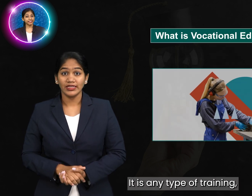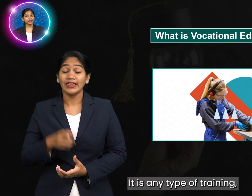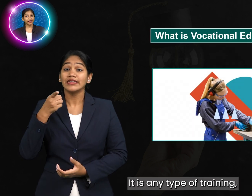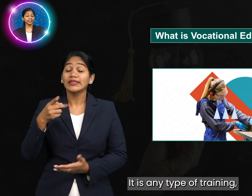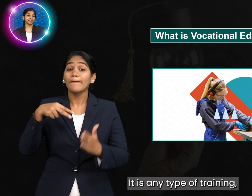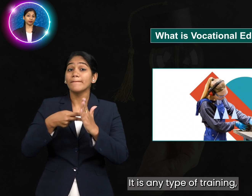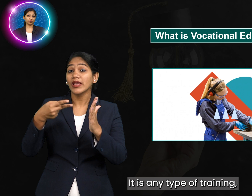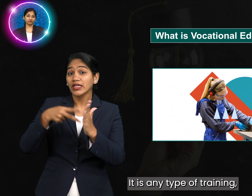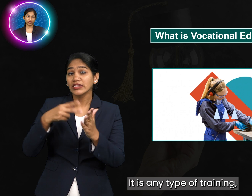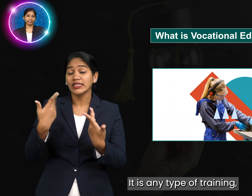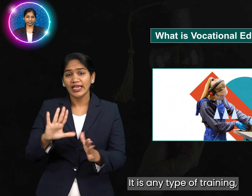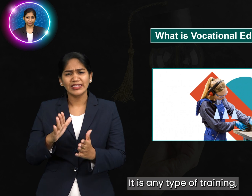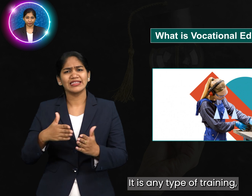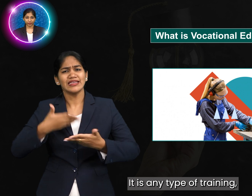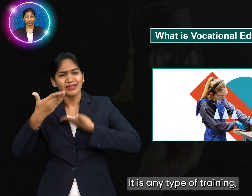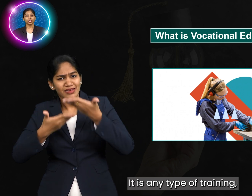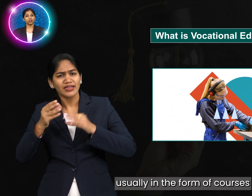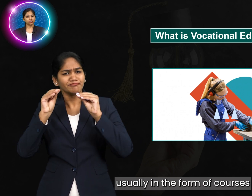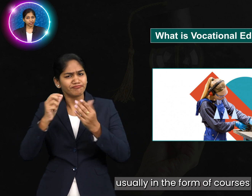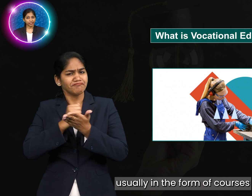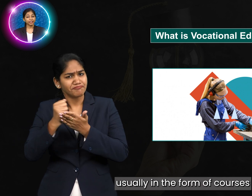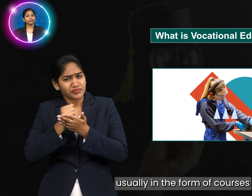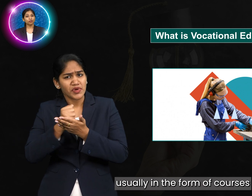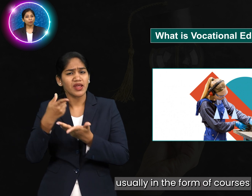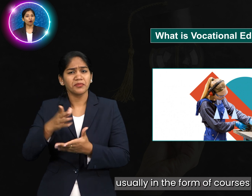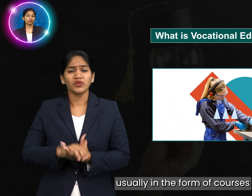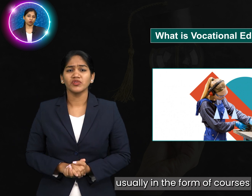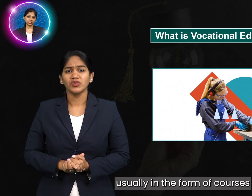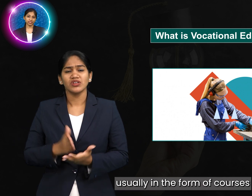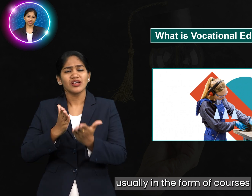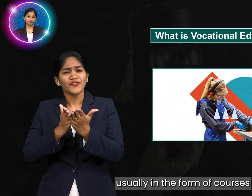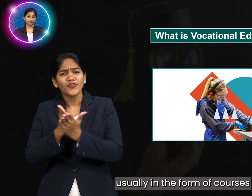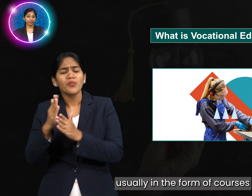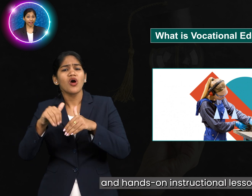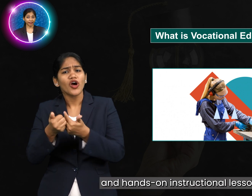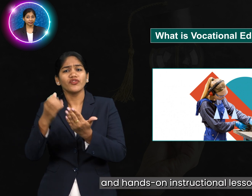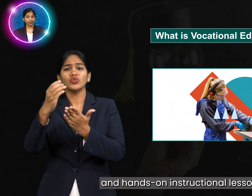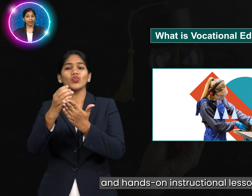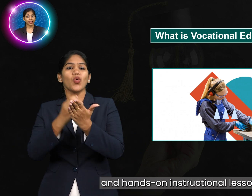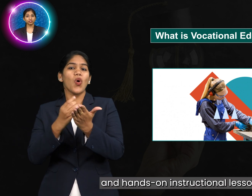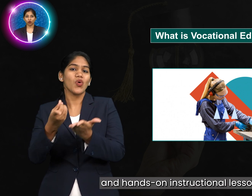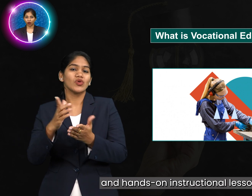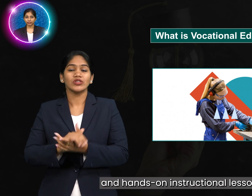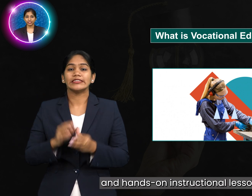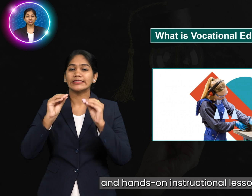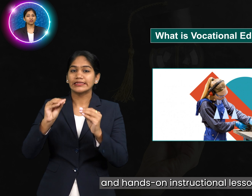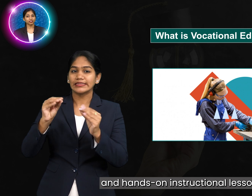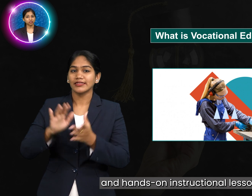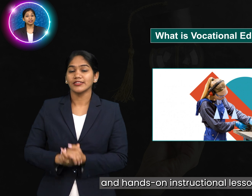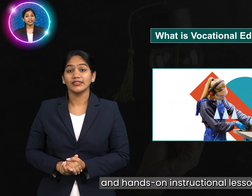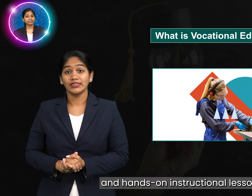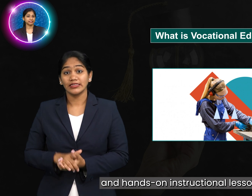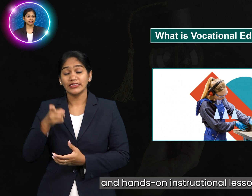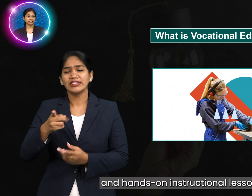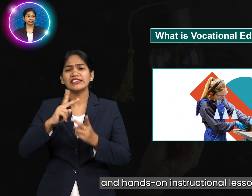It is any type of training, usually in the form of courses and hands-on